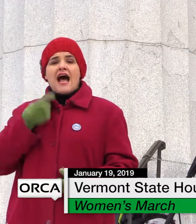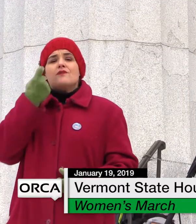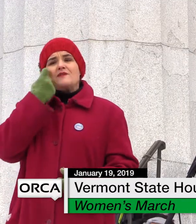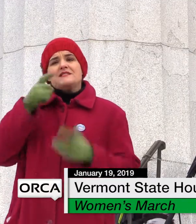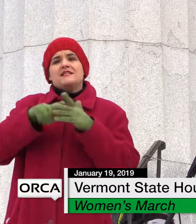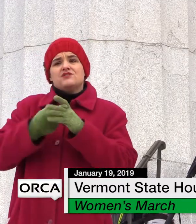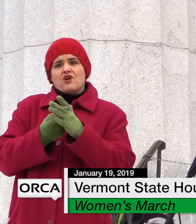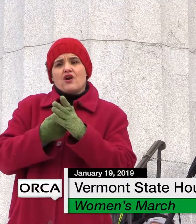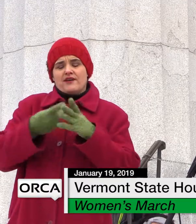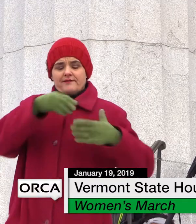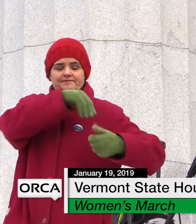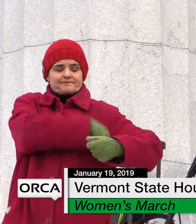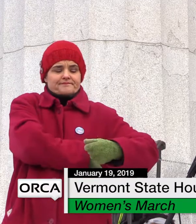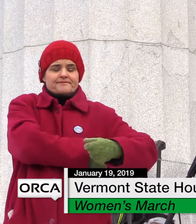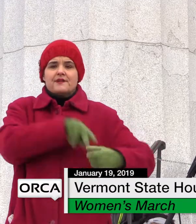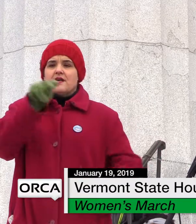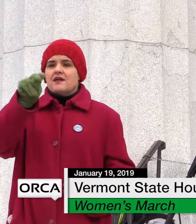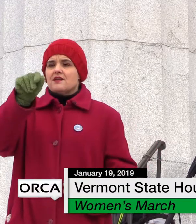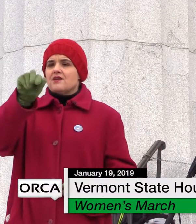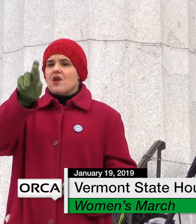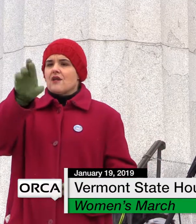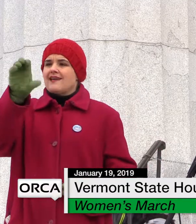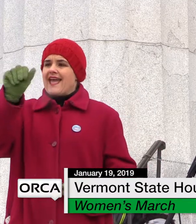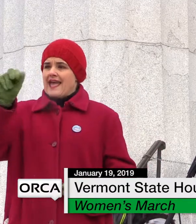my purse.